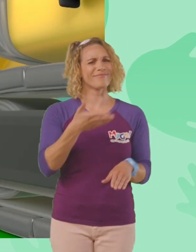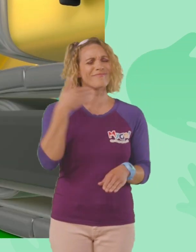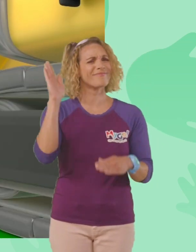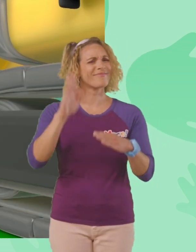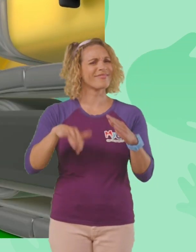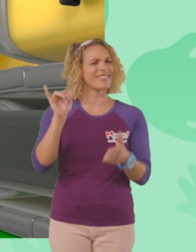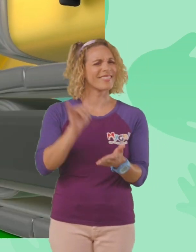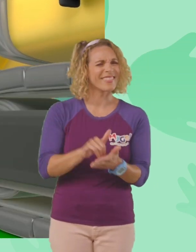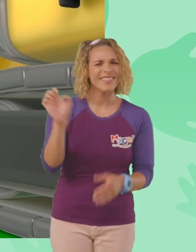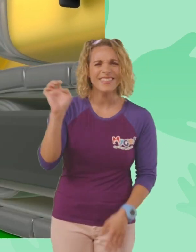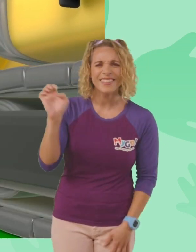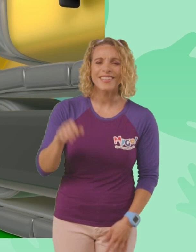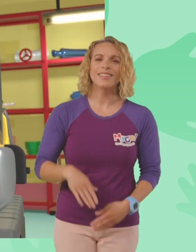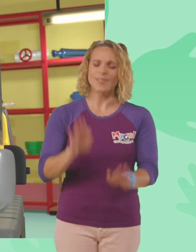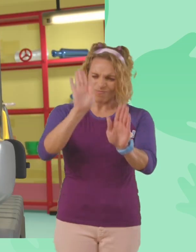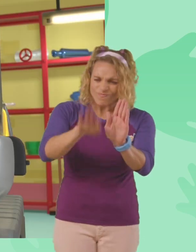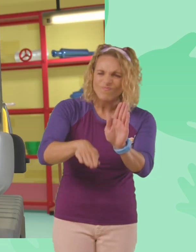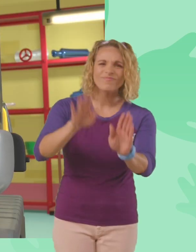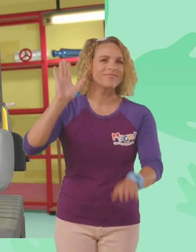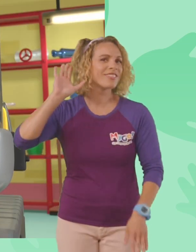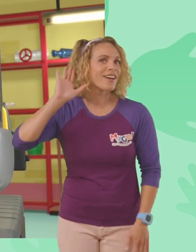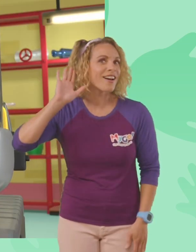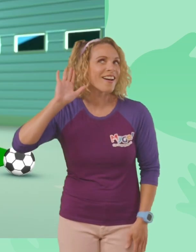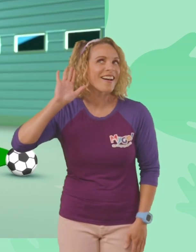You can do better than that, Eric.